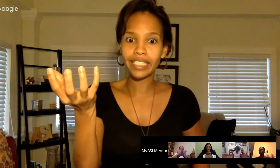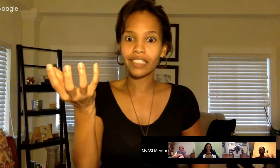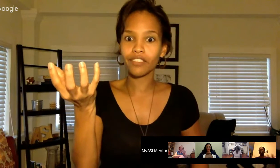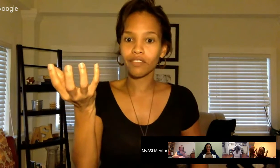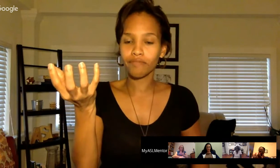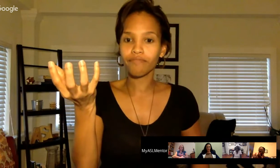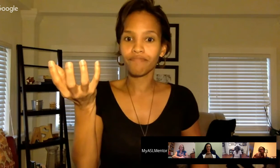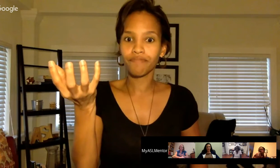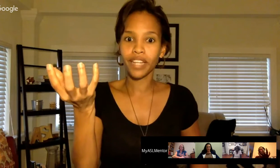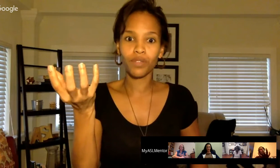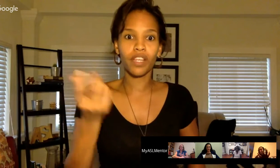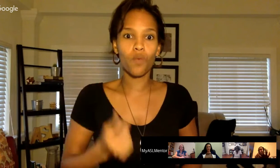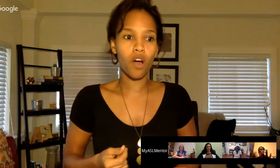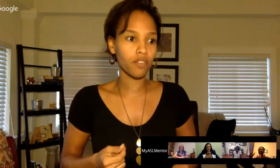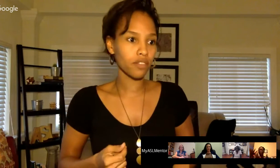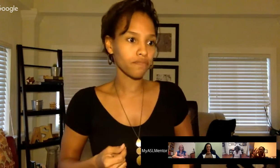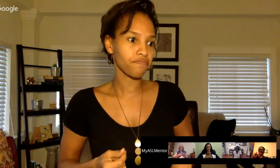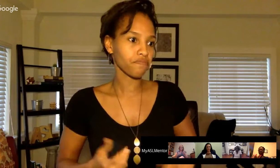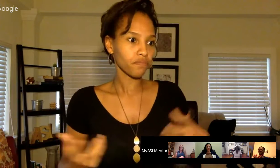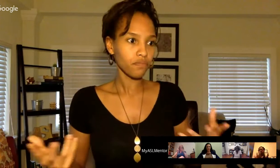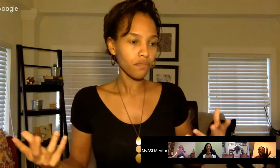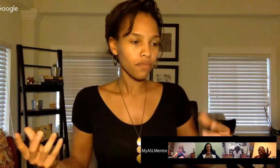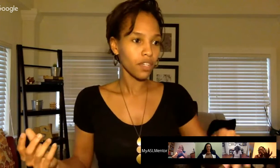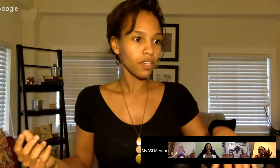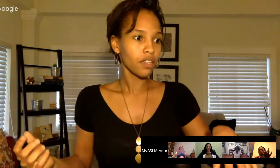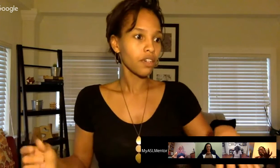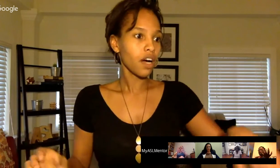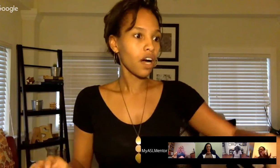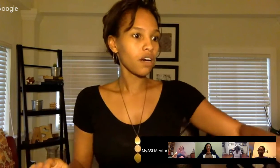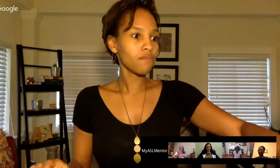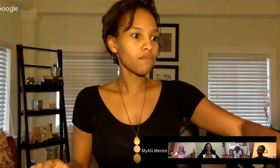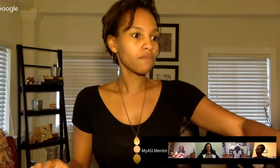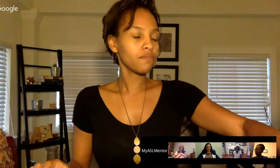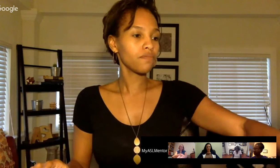know, ideal? That's what they want.